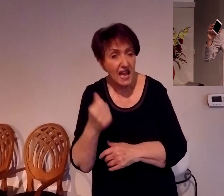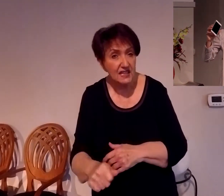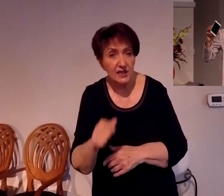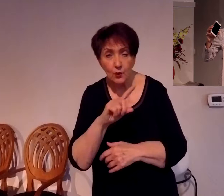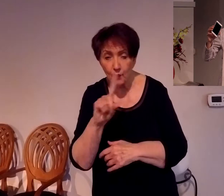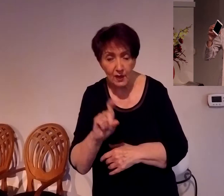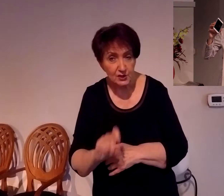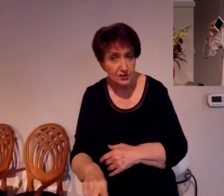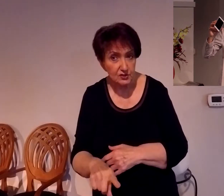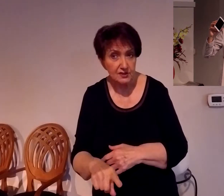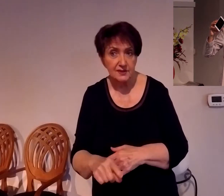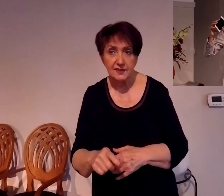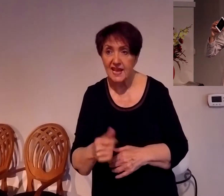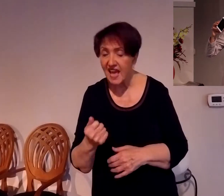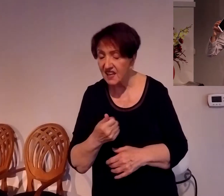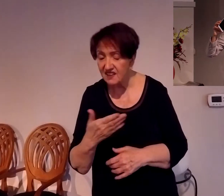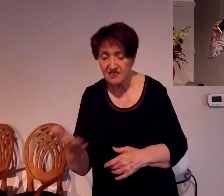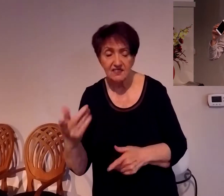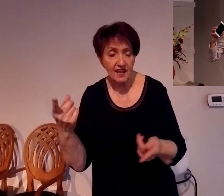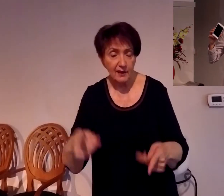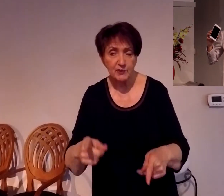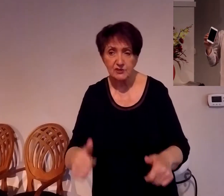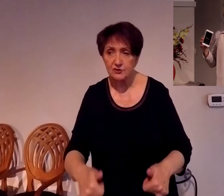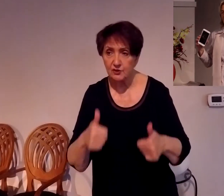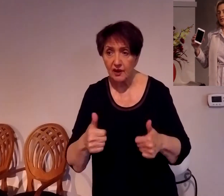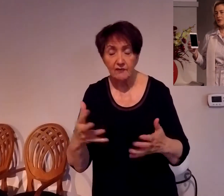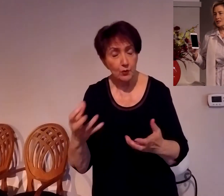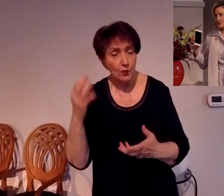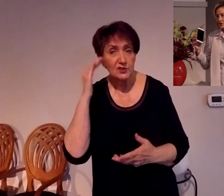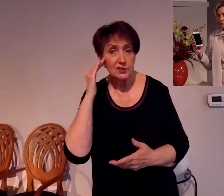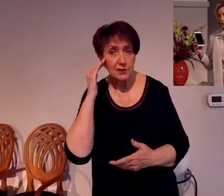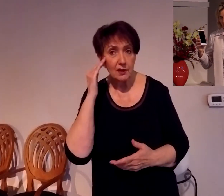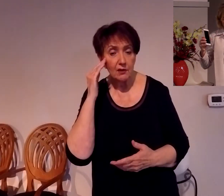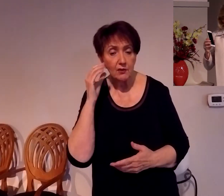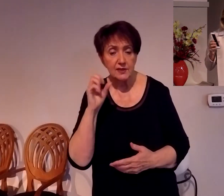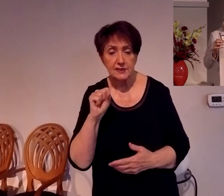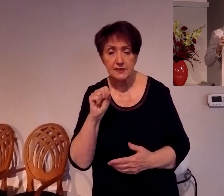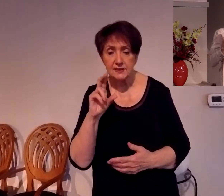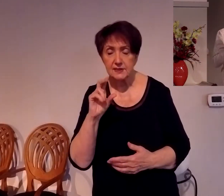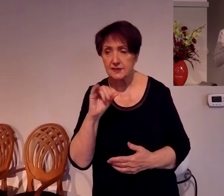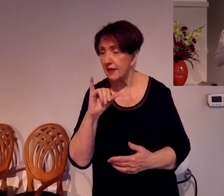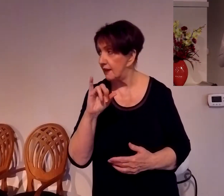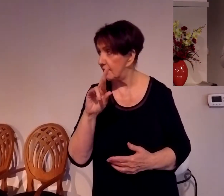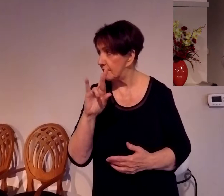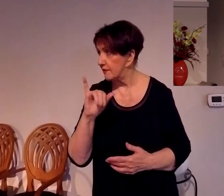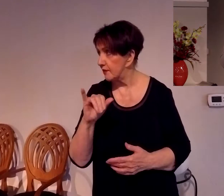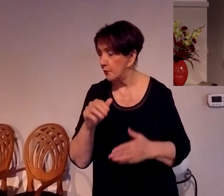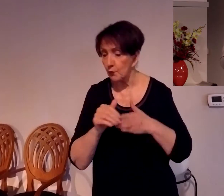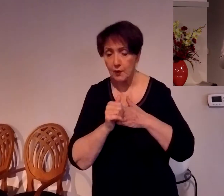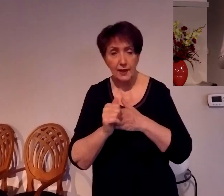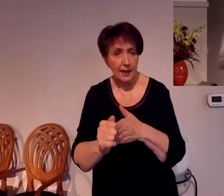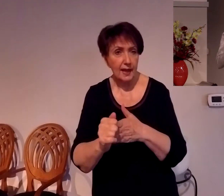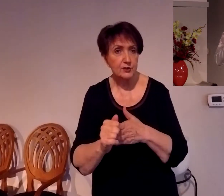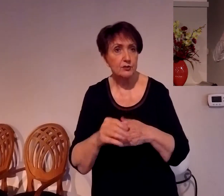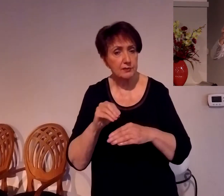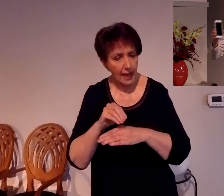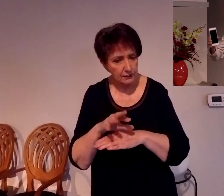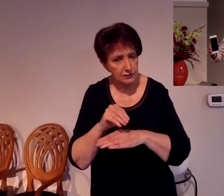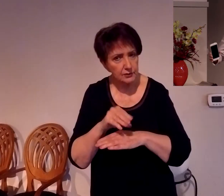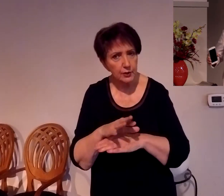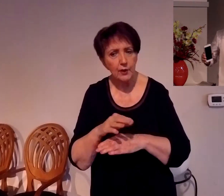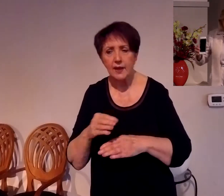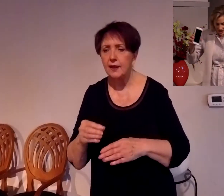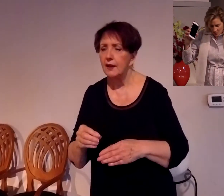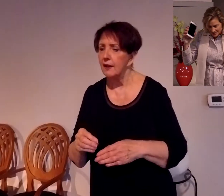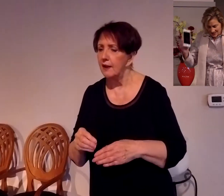anything that's up in your life and you want to know, Siri, the super Siri is going to guide you, it's going to counsel you, it's going to